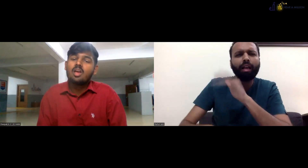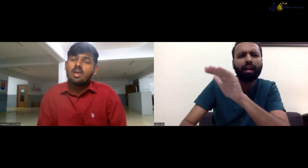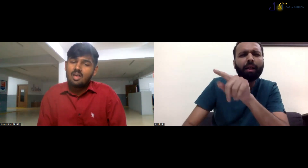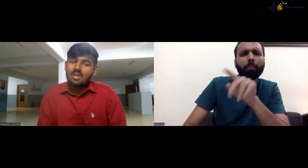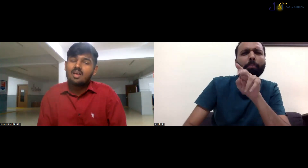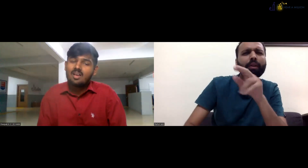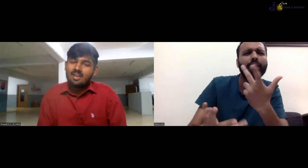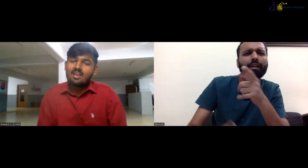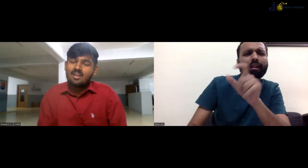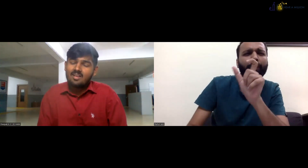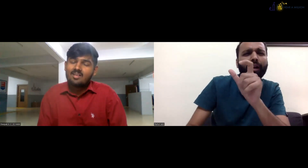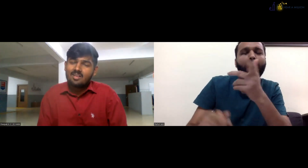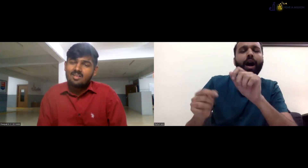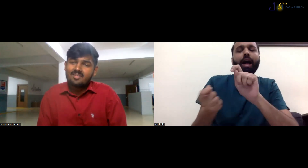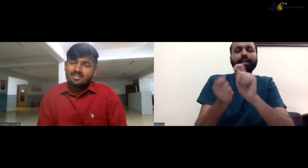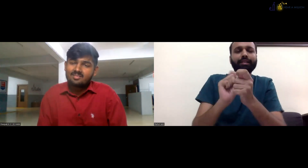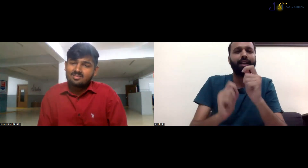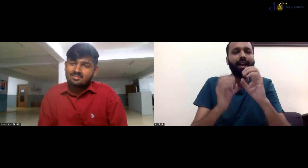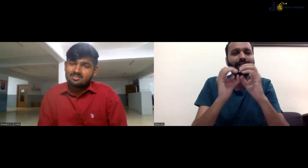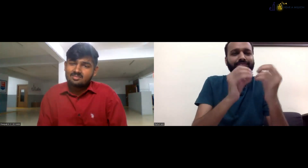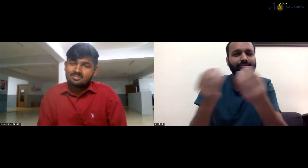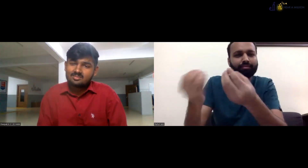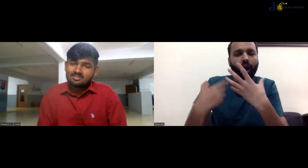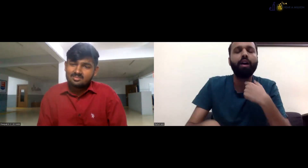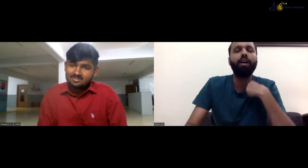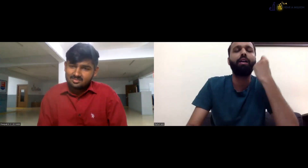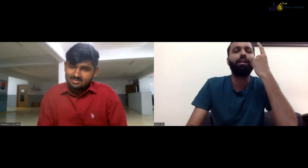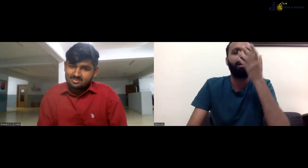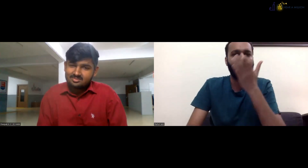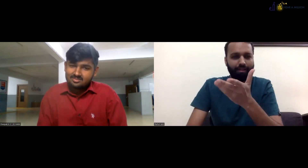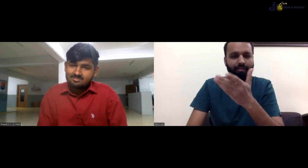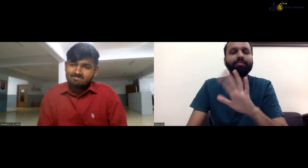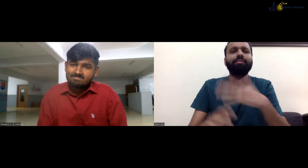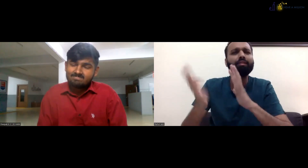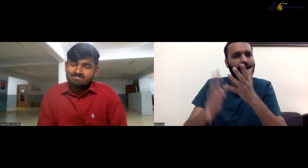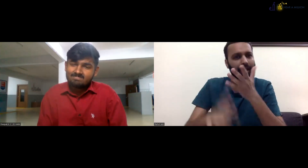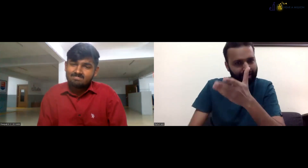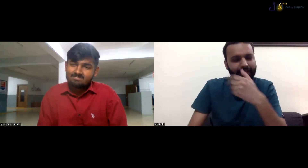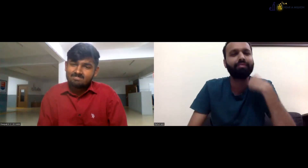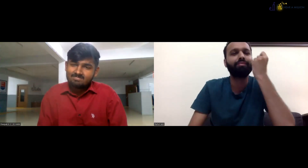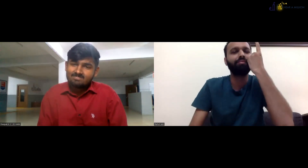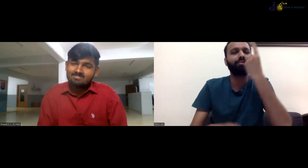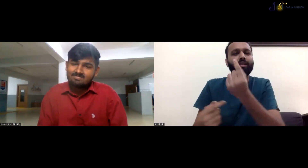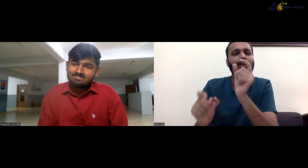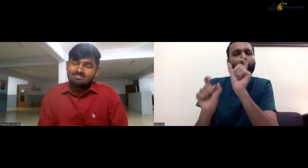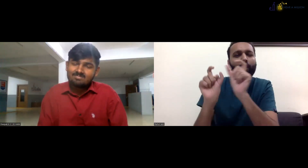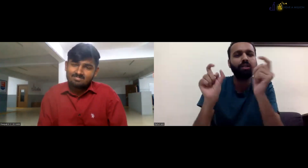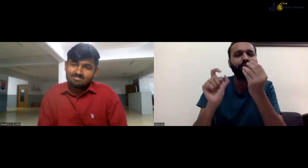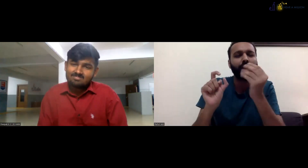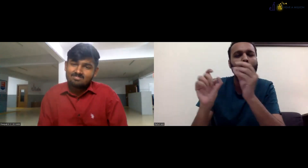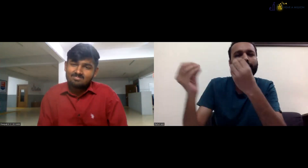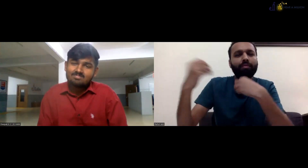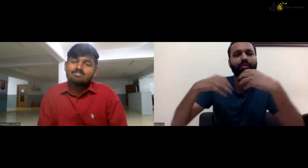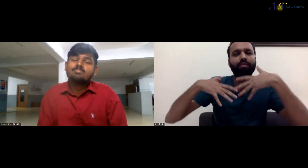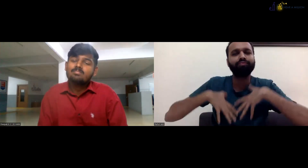uh, as soon as you reach there. It takes a few days. There are some words, they will spell it out for you. They'll